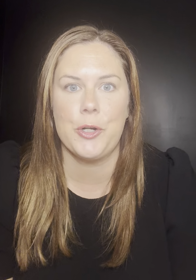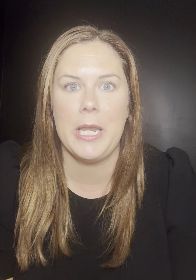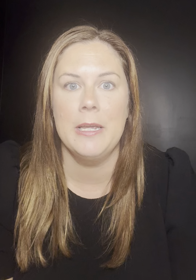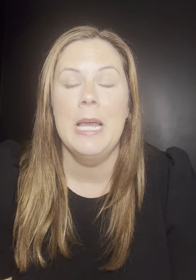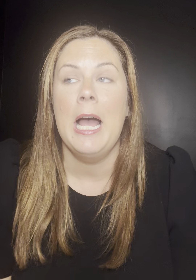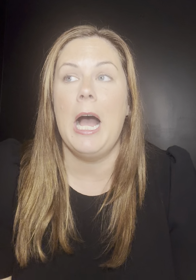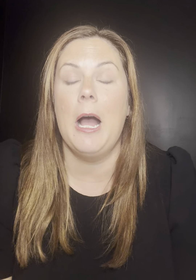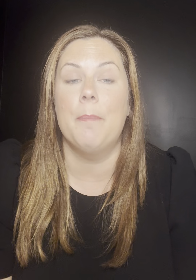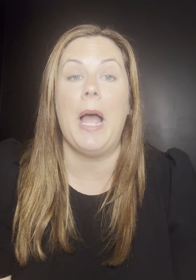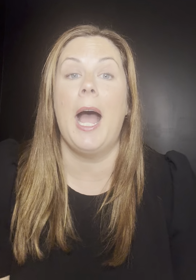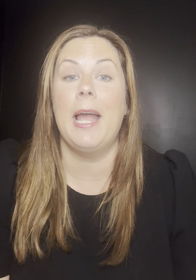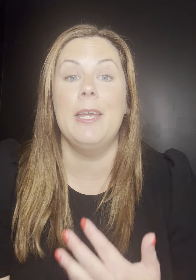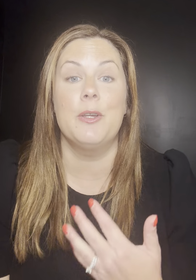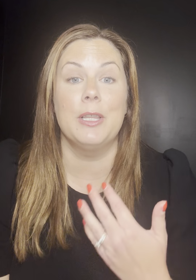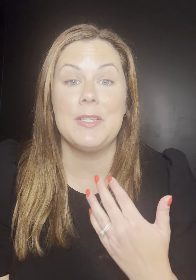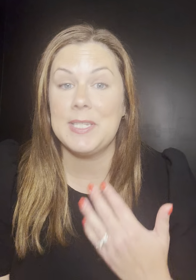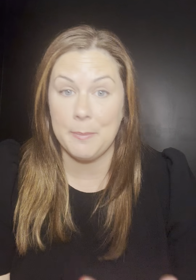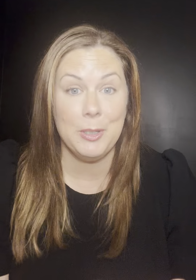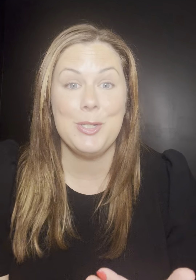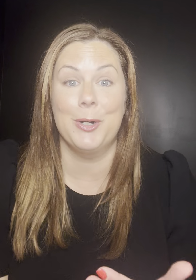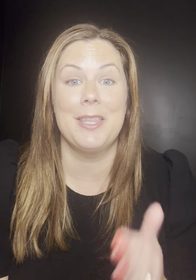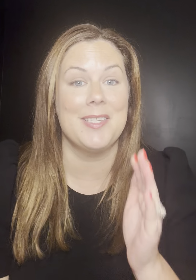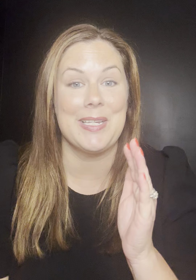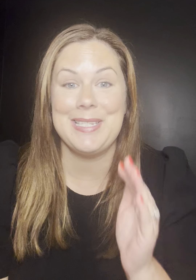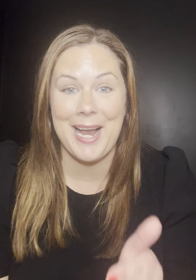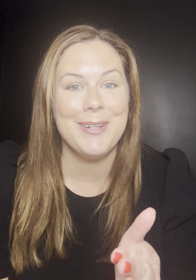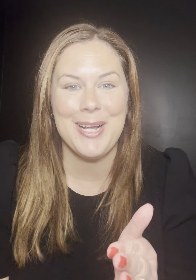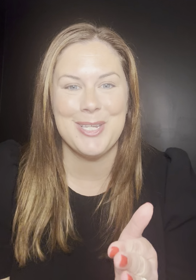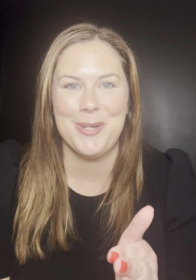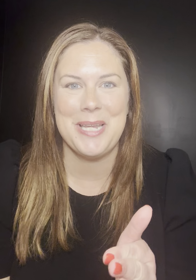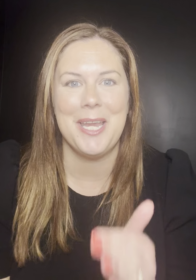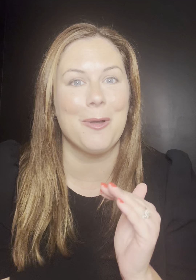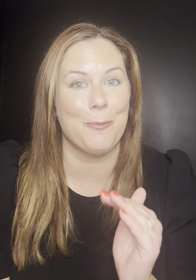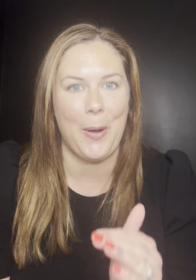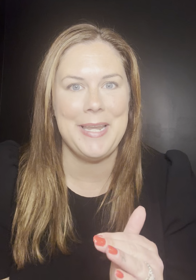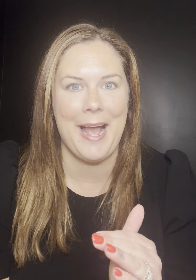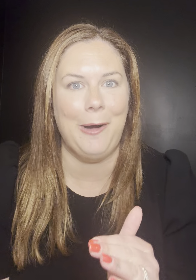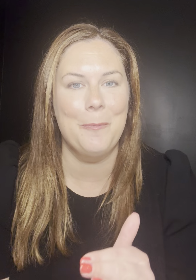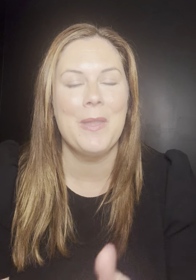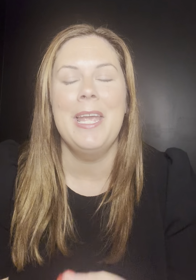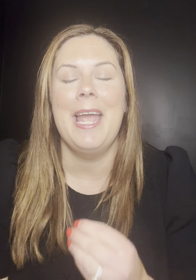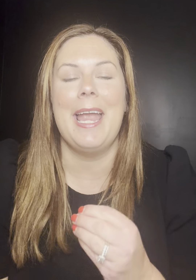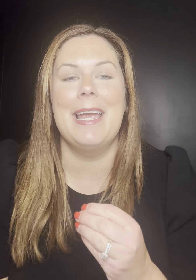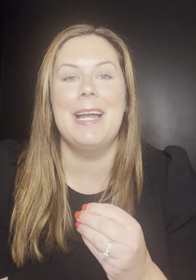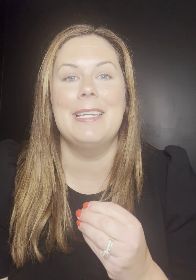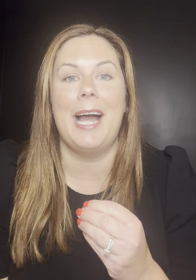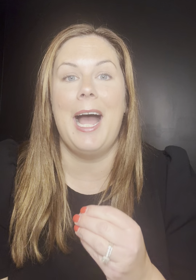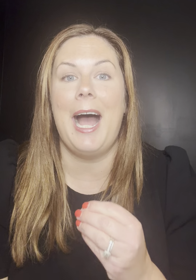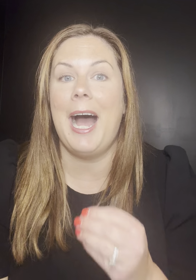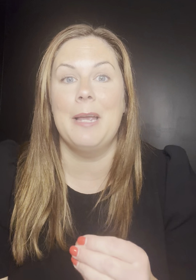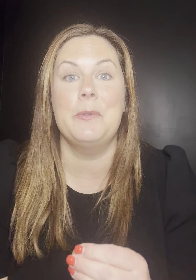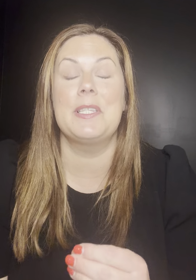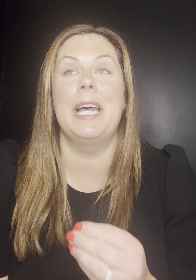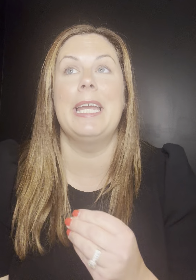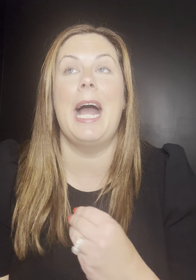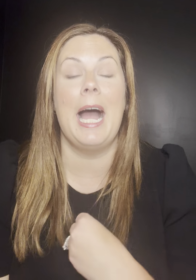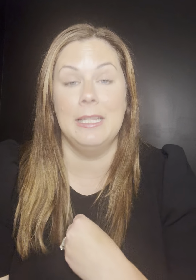journey. I simply took this exact class that you're taking right now, and I was like, I love